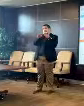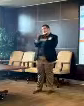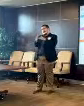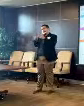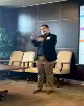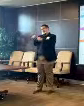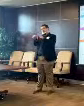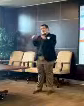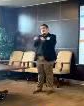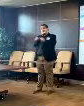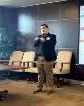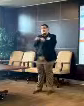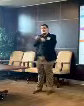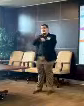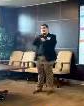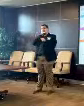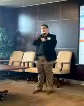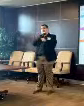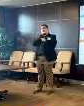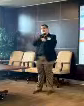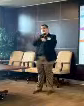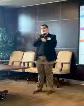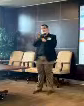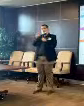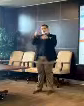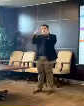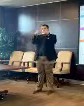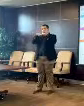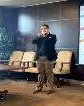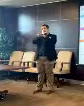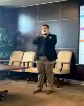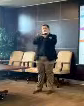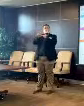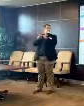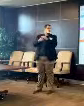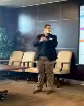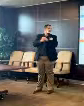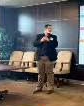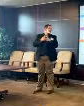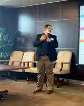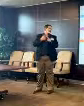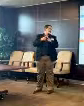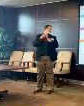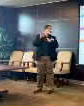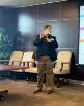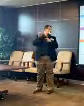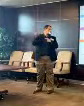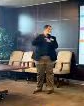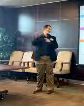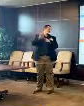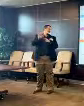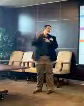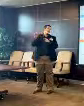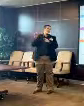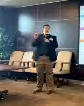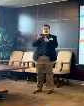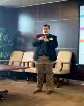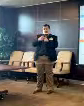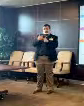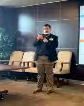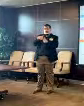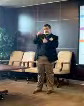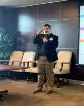the region. 74 is what we're projecting, and then 83 and 98. So we do